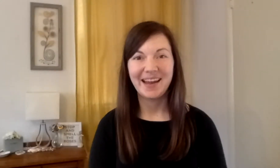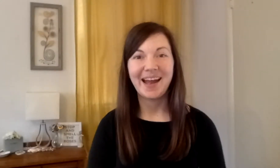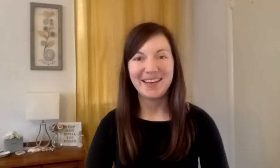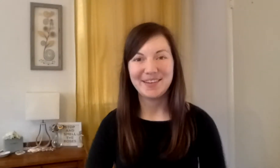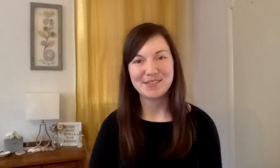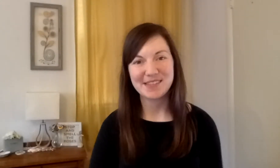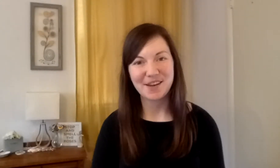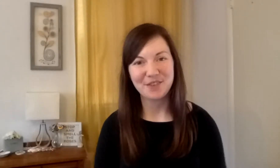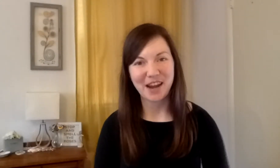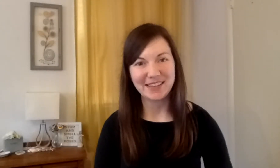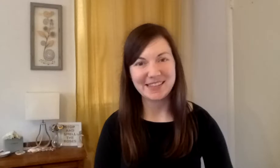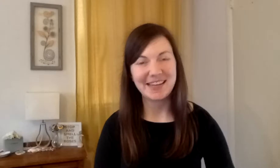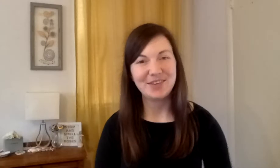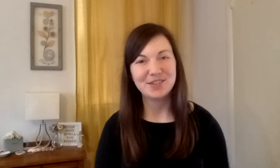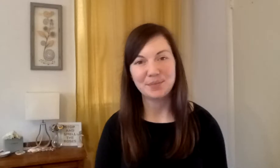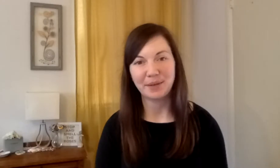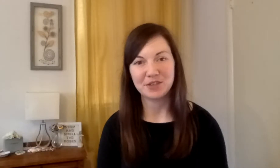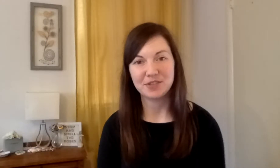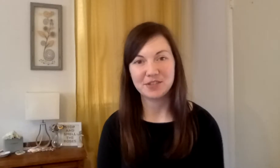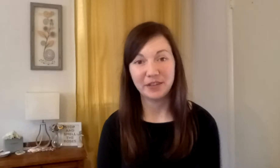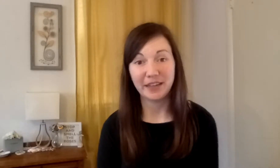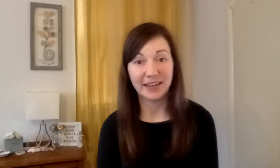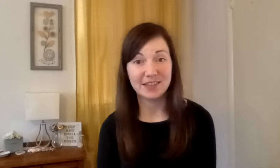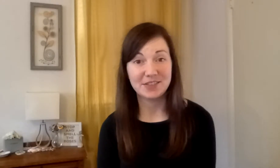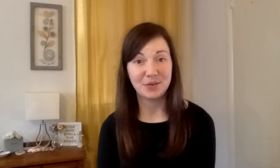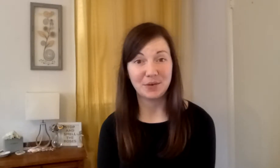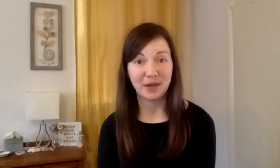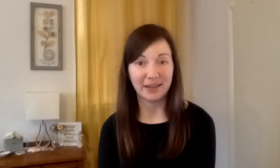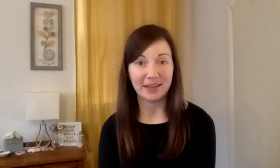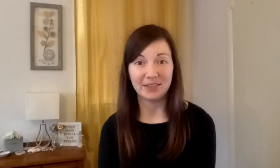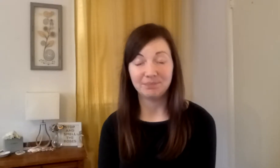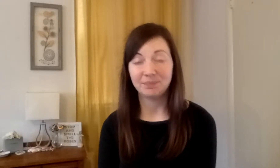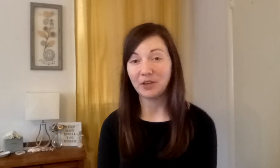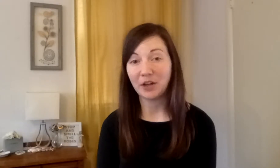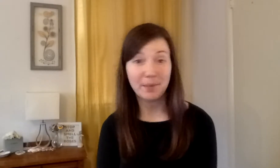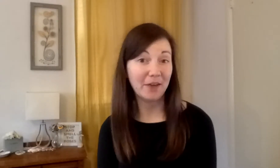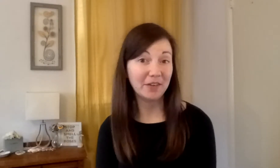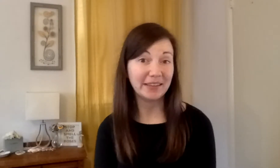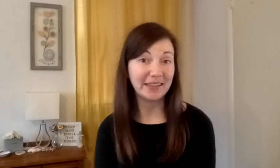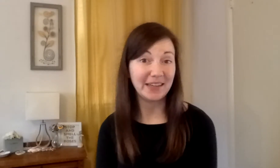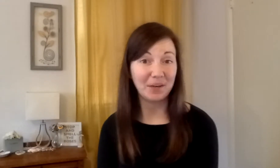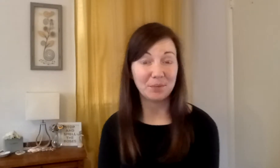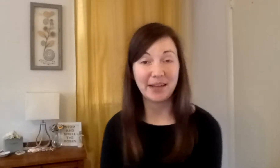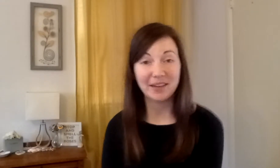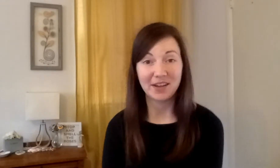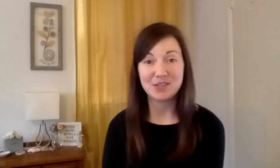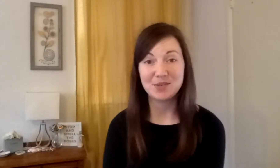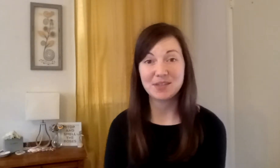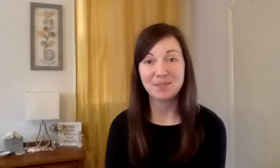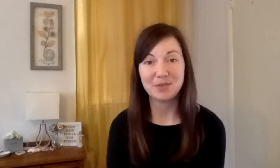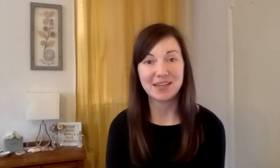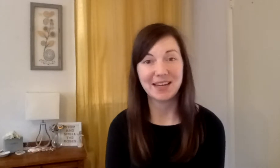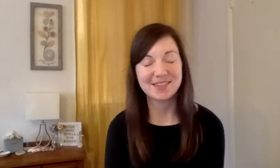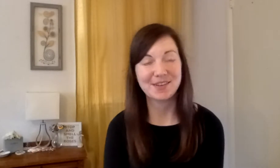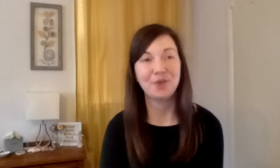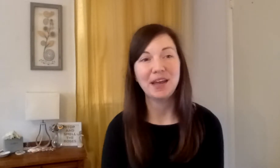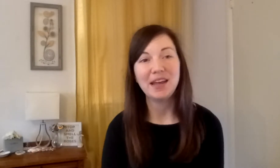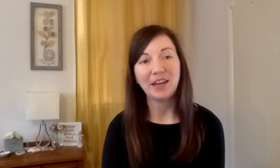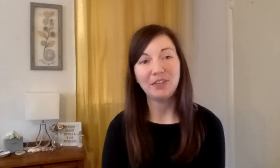Hi UCR friends, thank you so much for tuning in to learn about and hear and play along to some music. So if you've